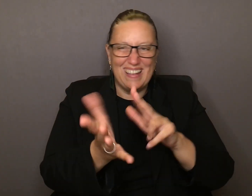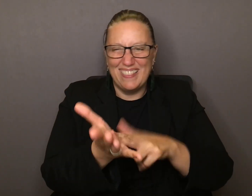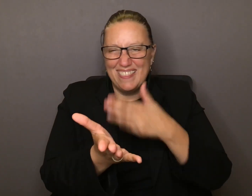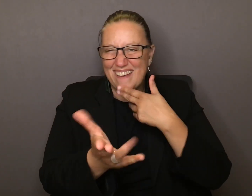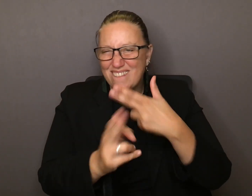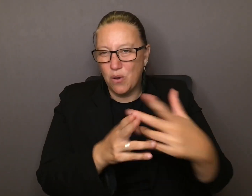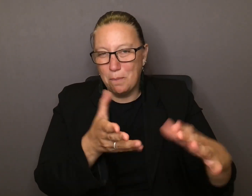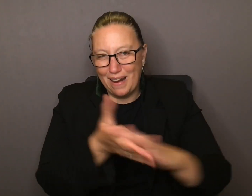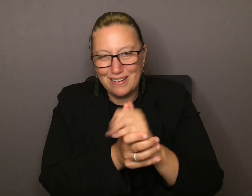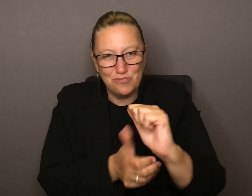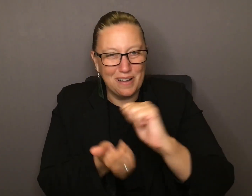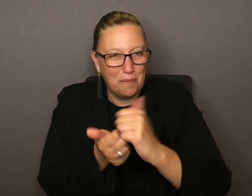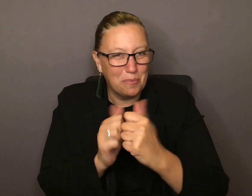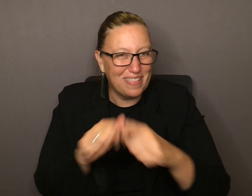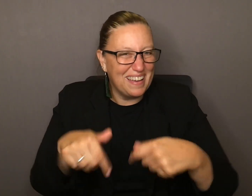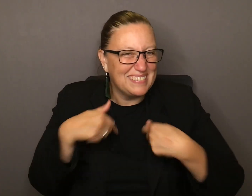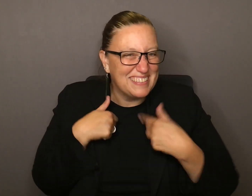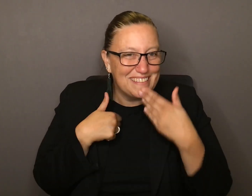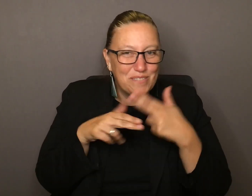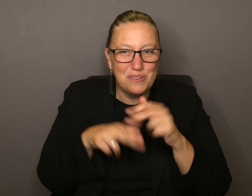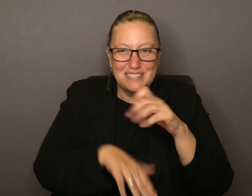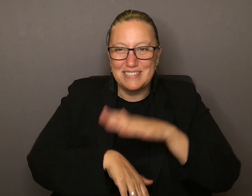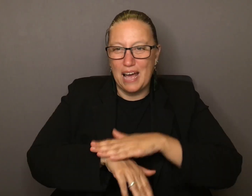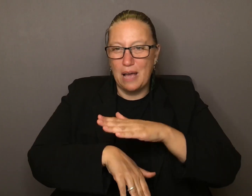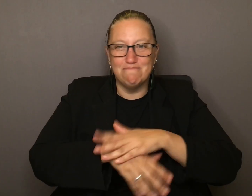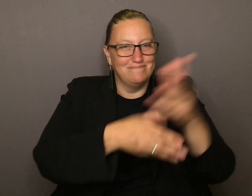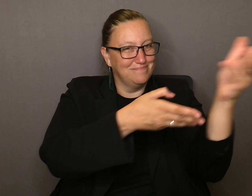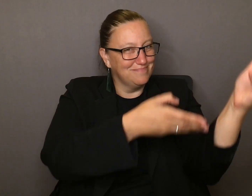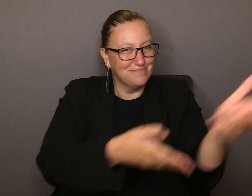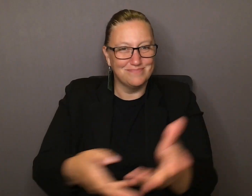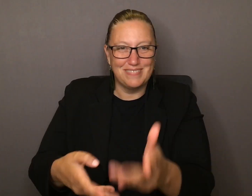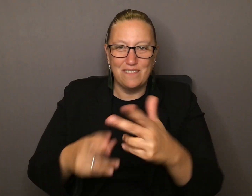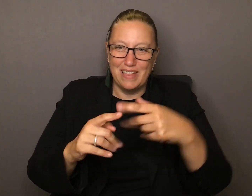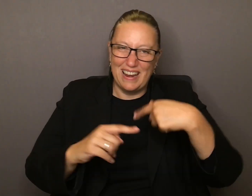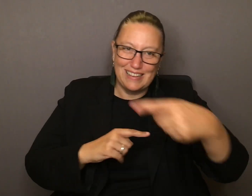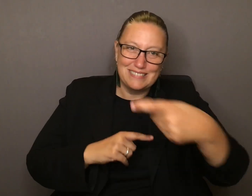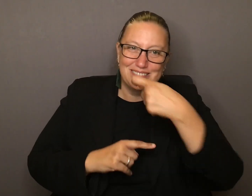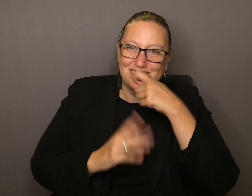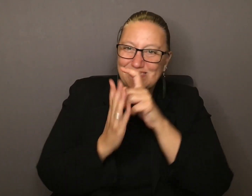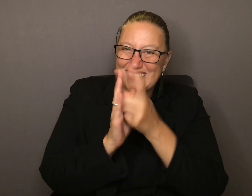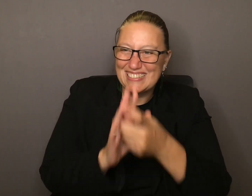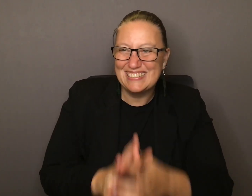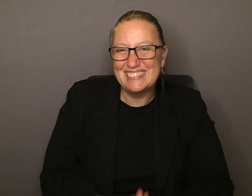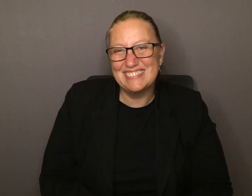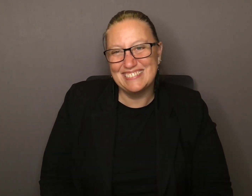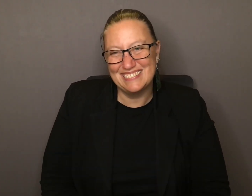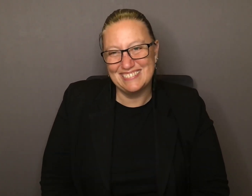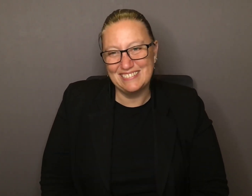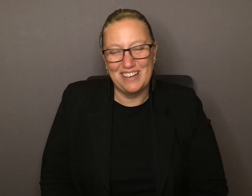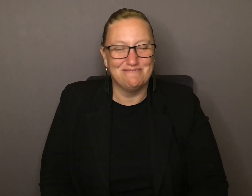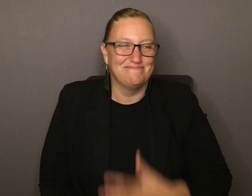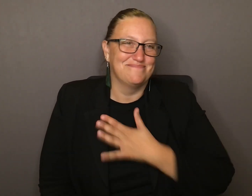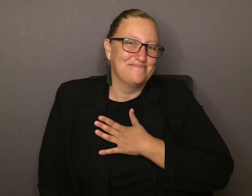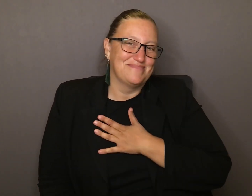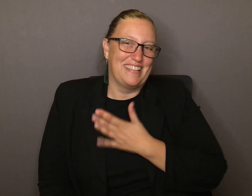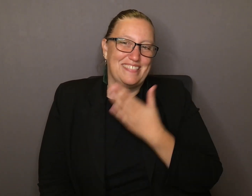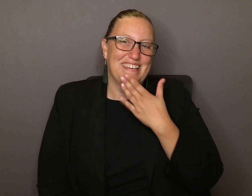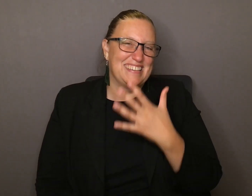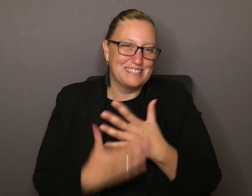your company and time. The floor is yours for the next few minutes. Oh, thank you so much, Jade and